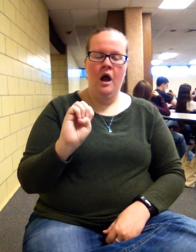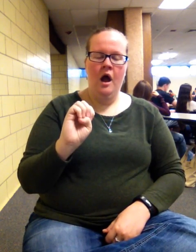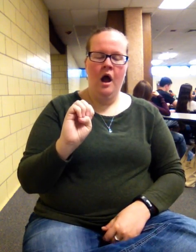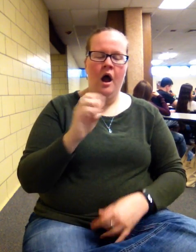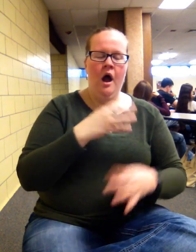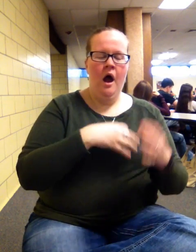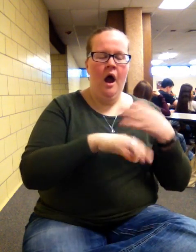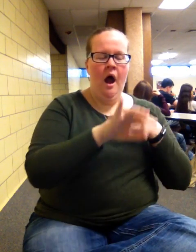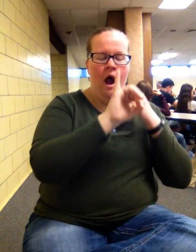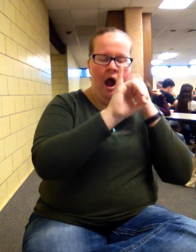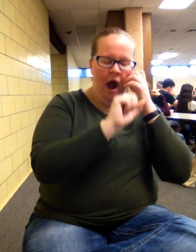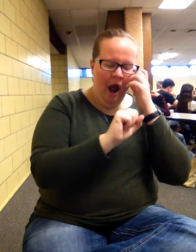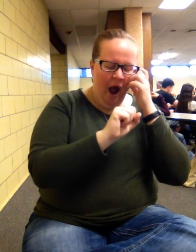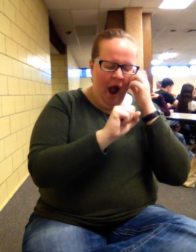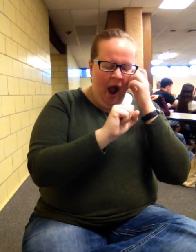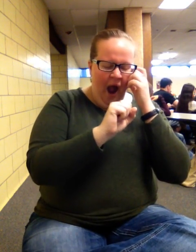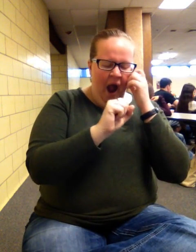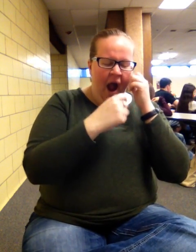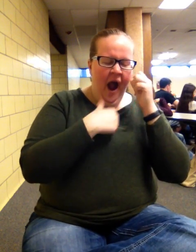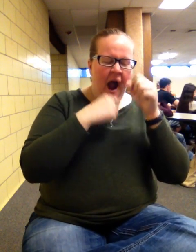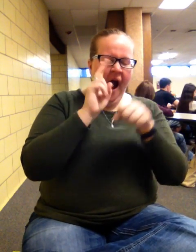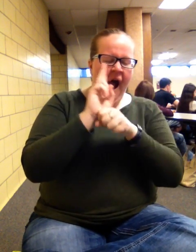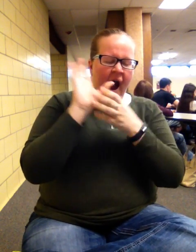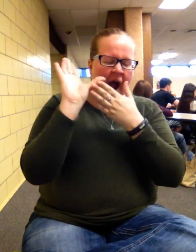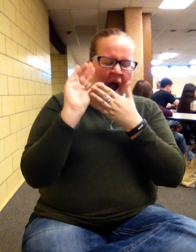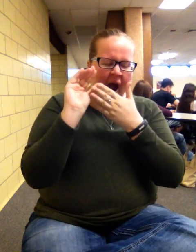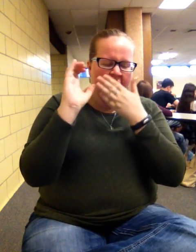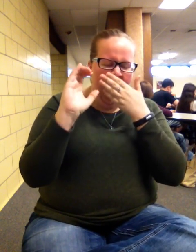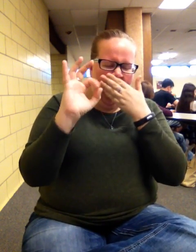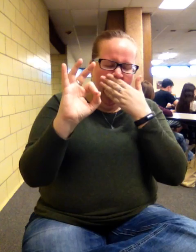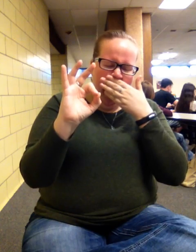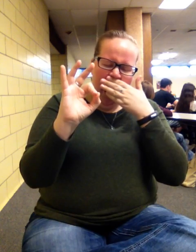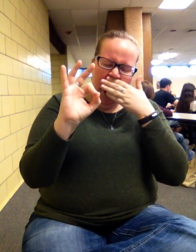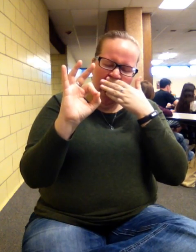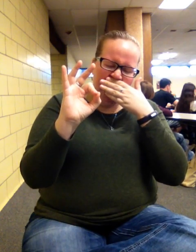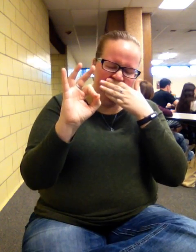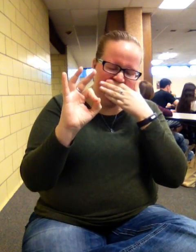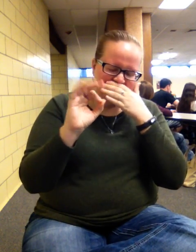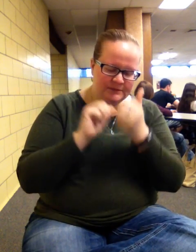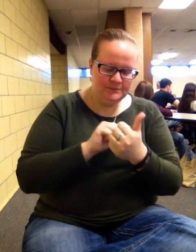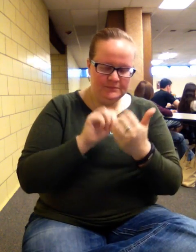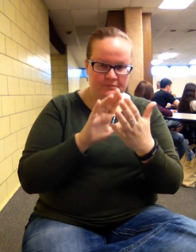sub S. So I'm going to use the discounted cash flow approach